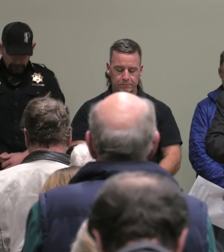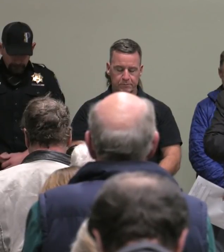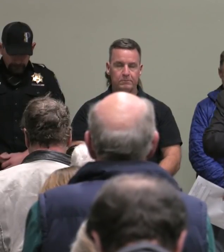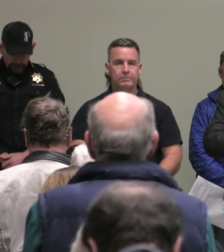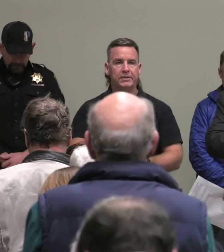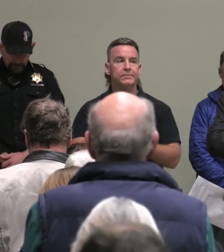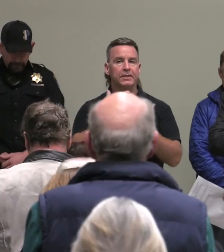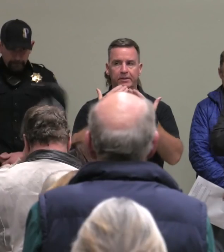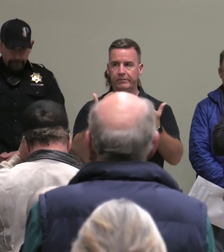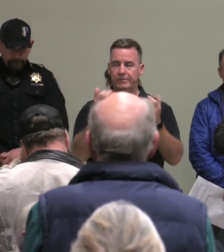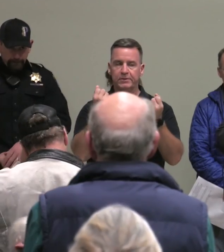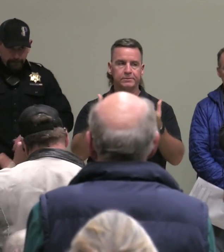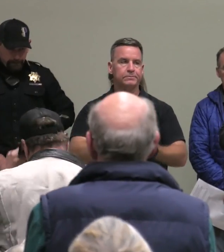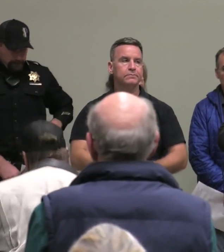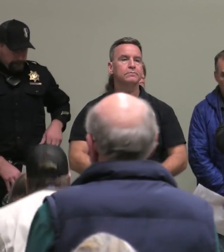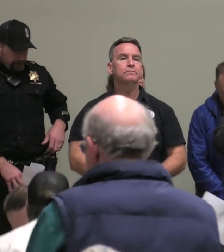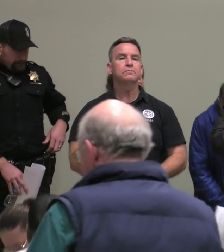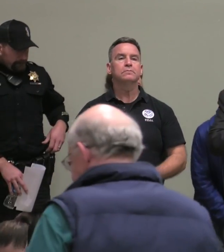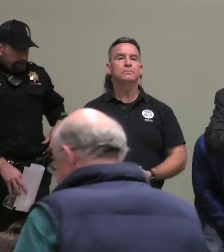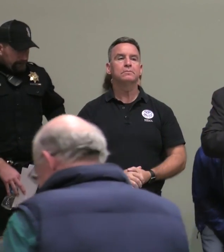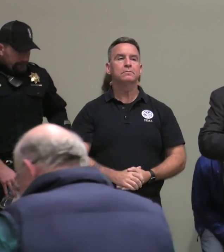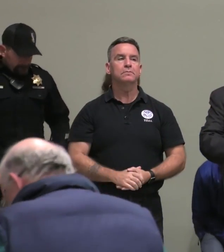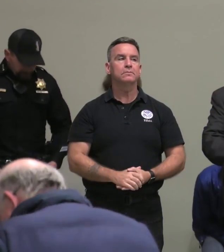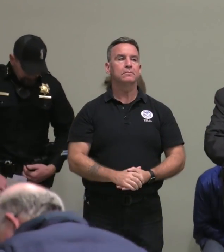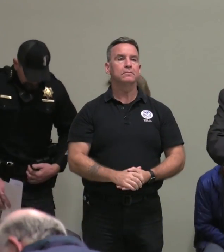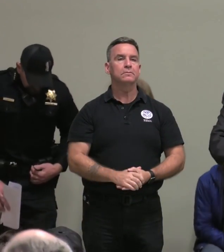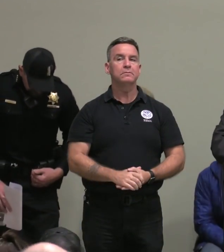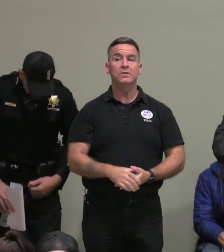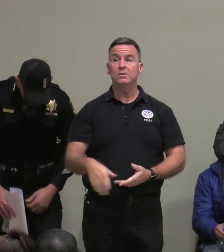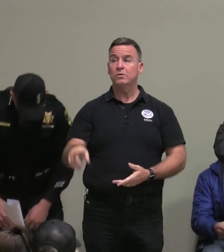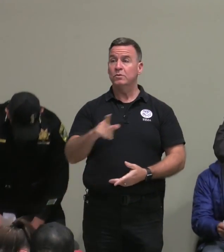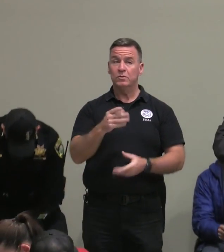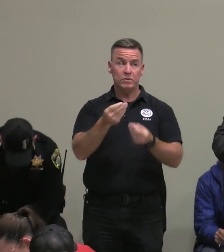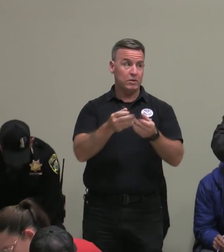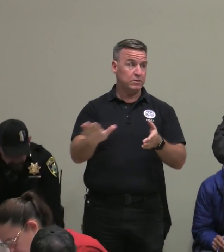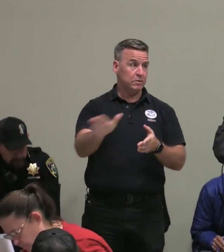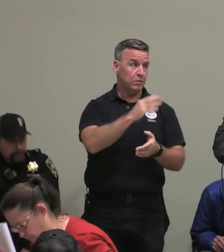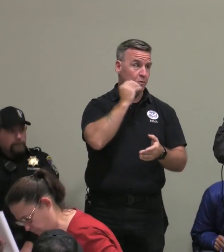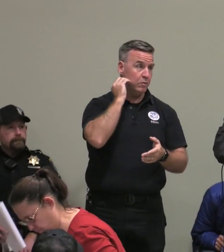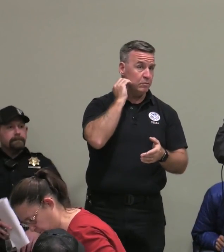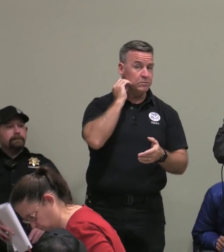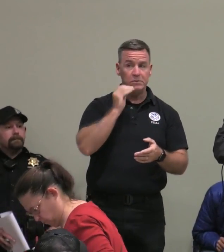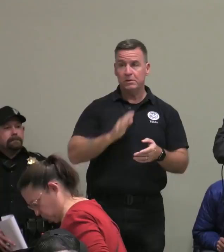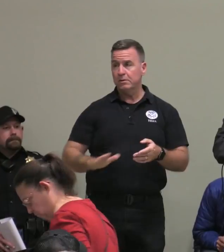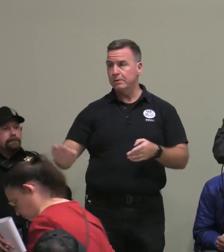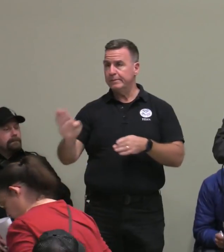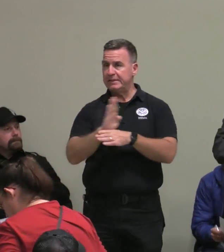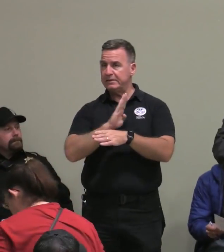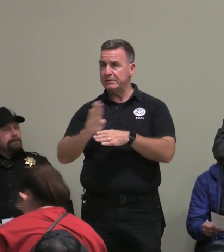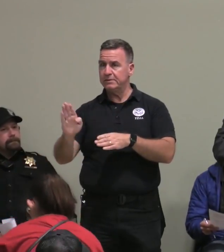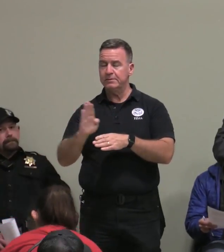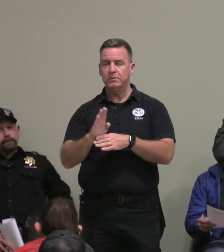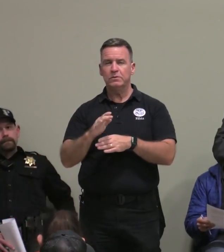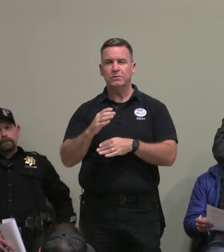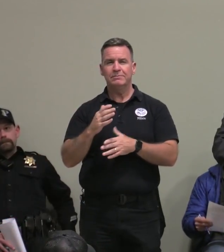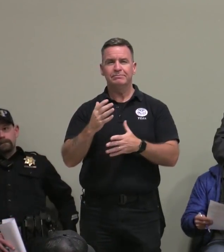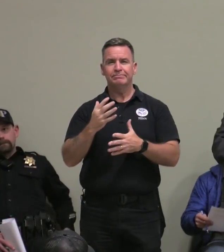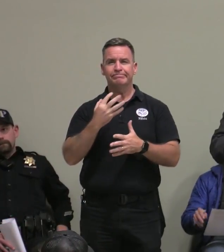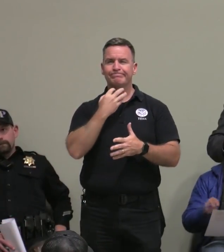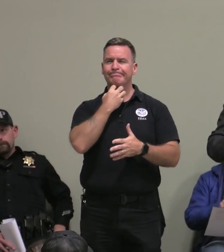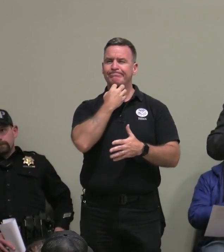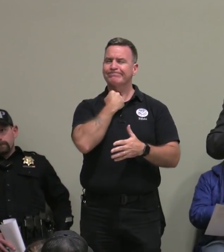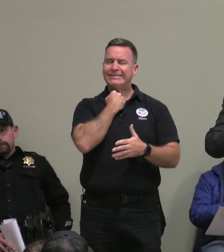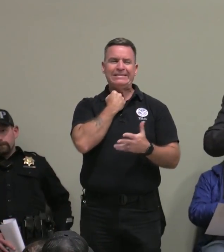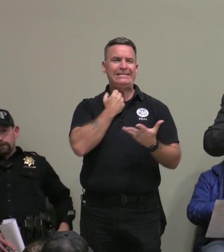Amen, thank you very much. And to you that lost your homes, your businesses, there's no words that